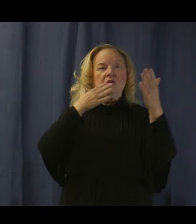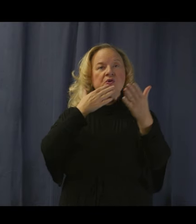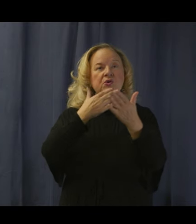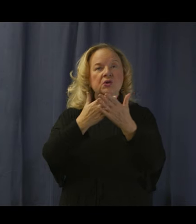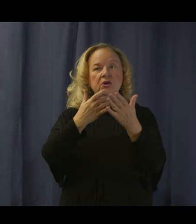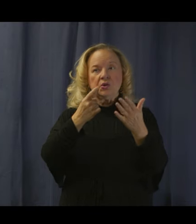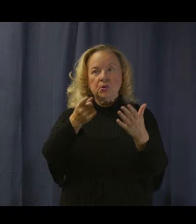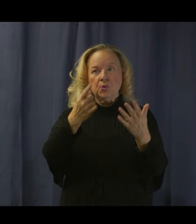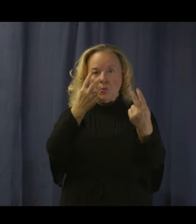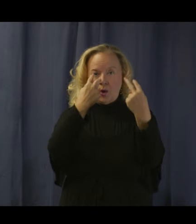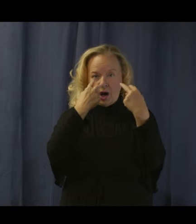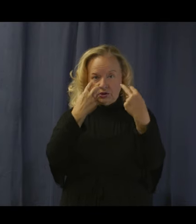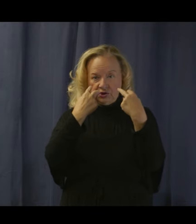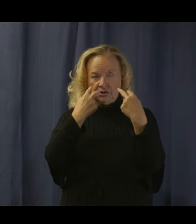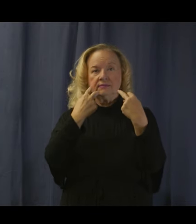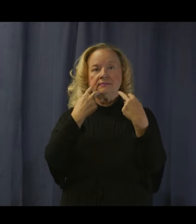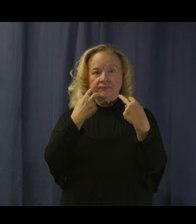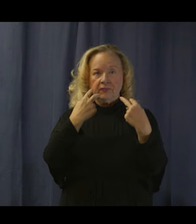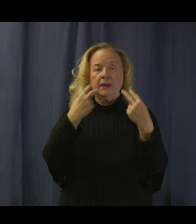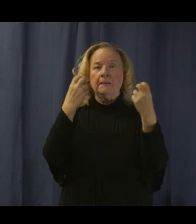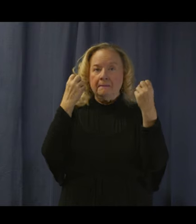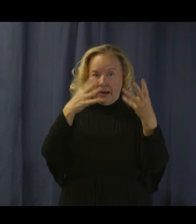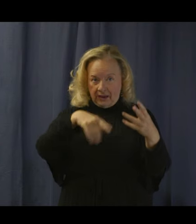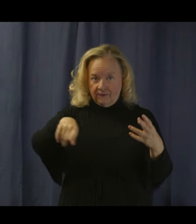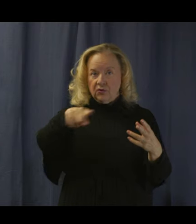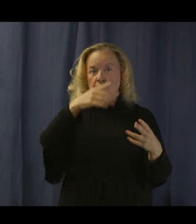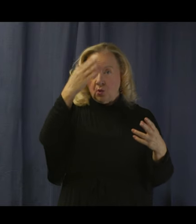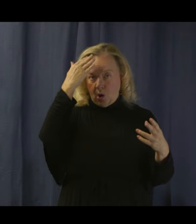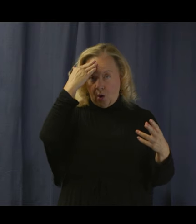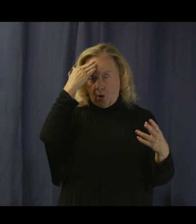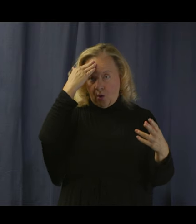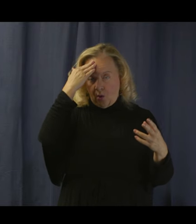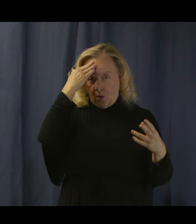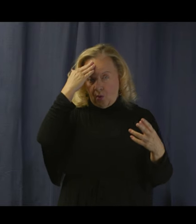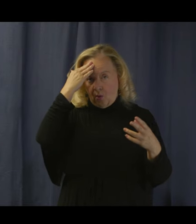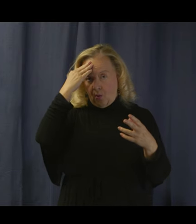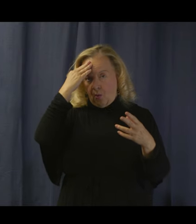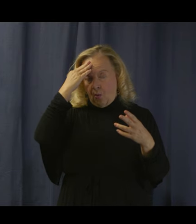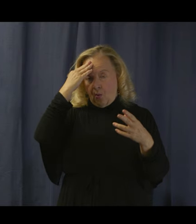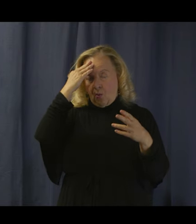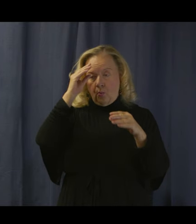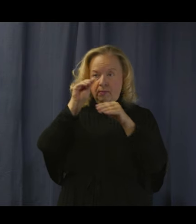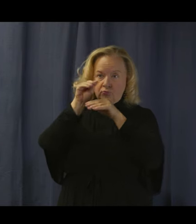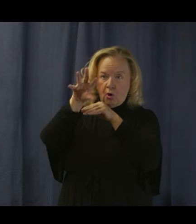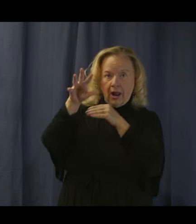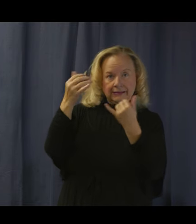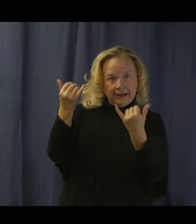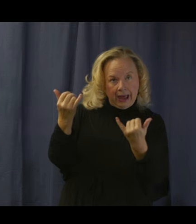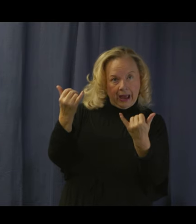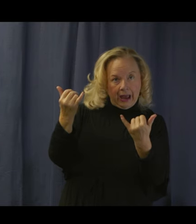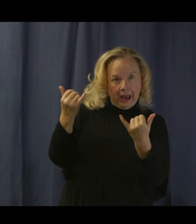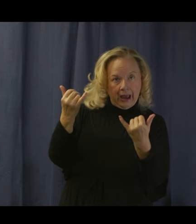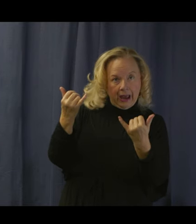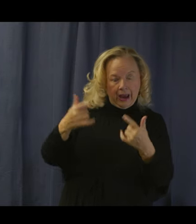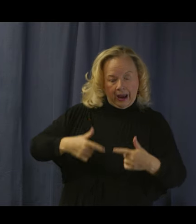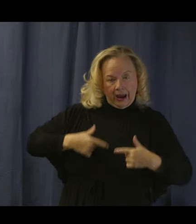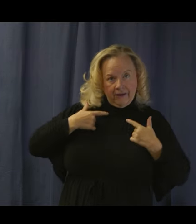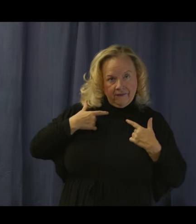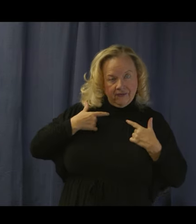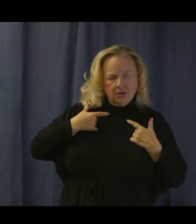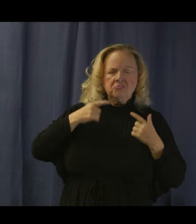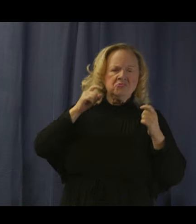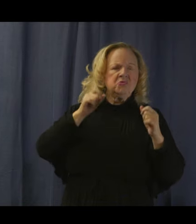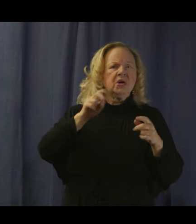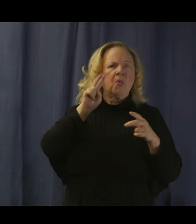So good to have all of you here with us today. As many of you know, we broadcast live right now. Of course, people can watch